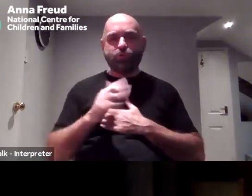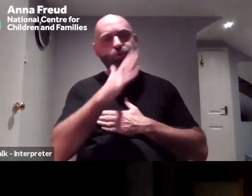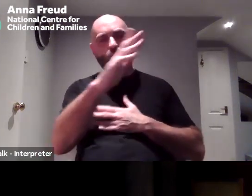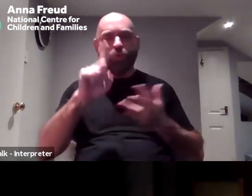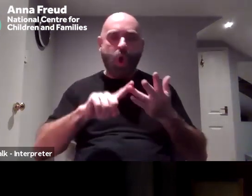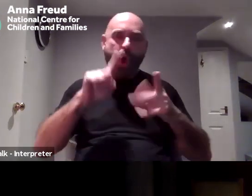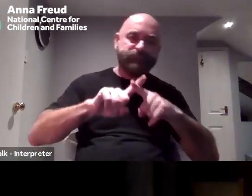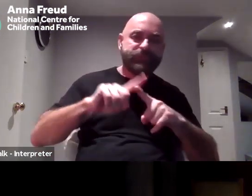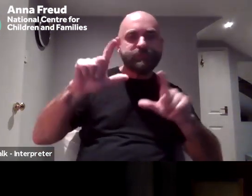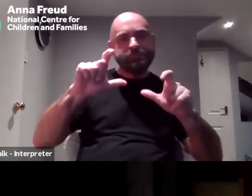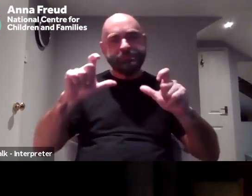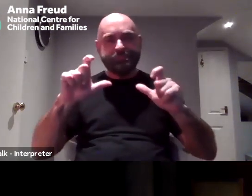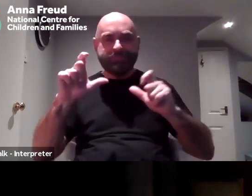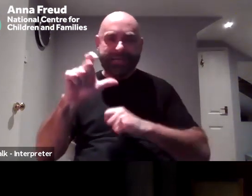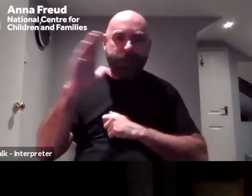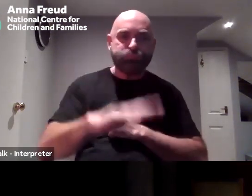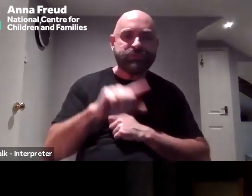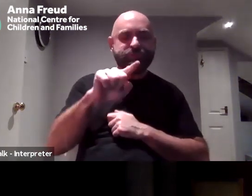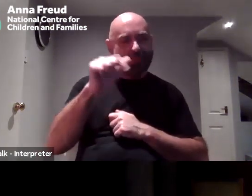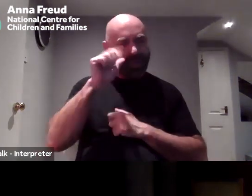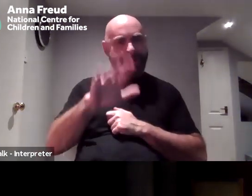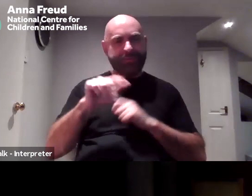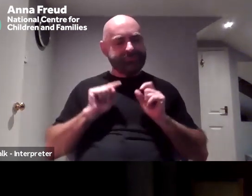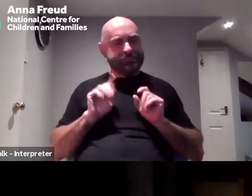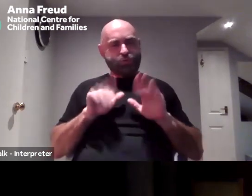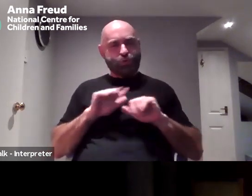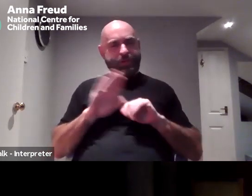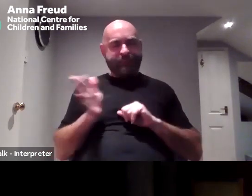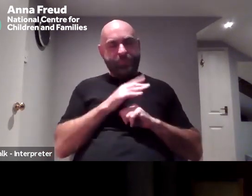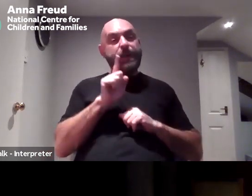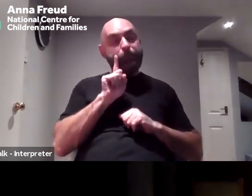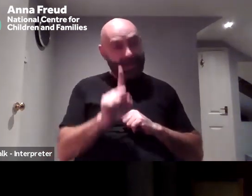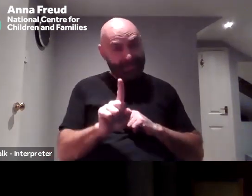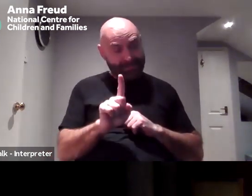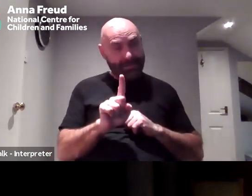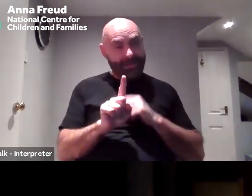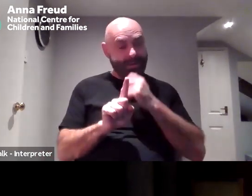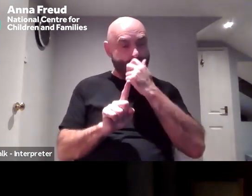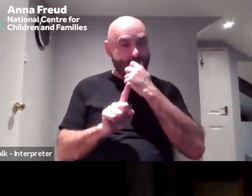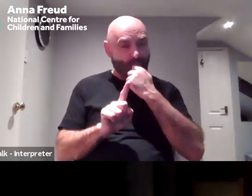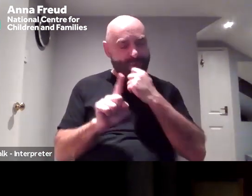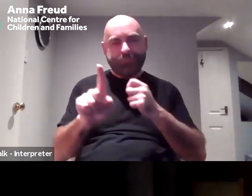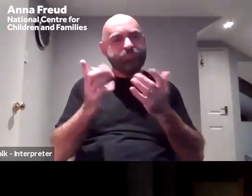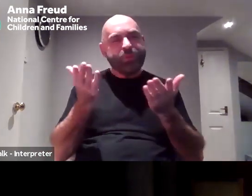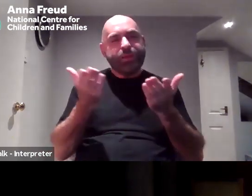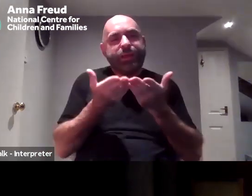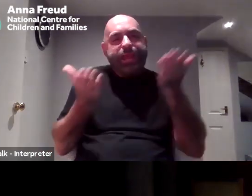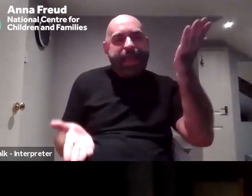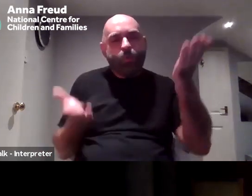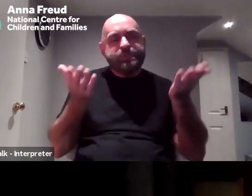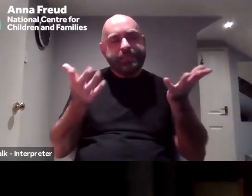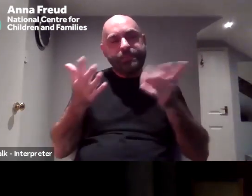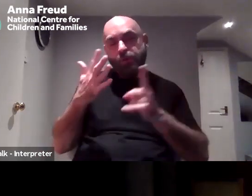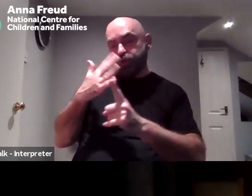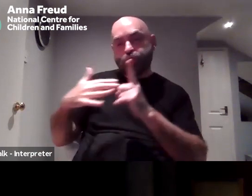or Cambridge. We know that too. But what we're seeing is inequity in